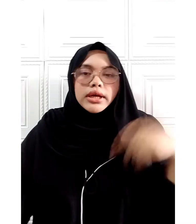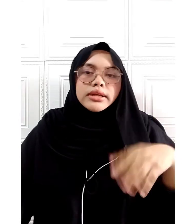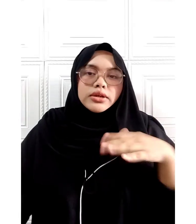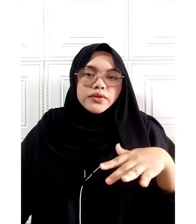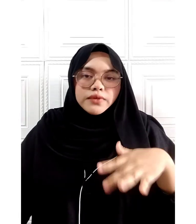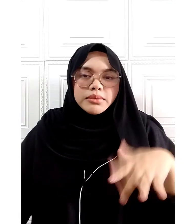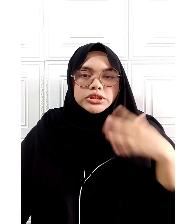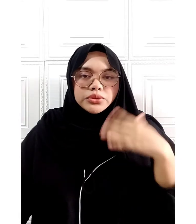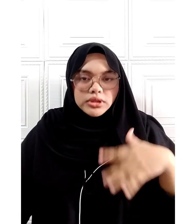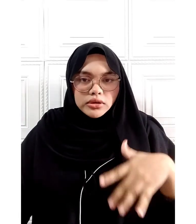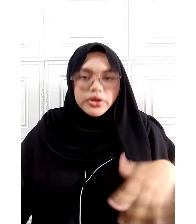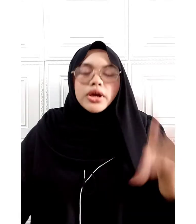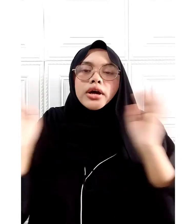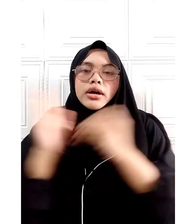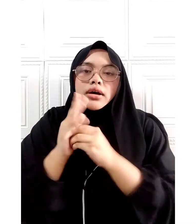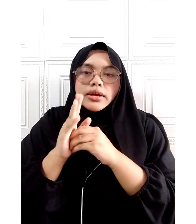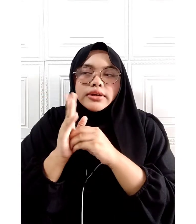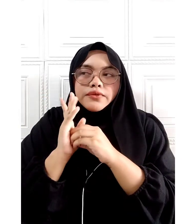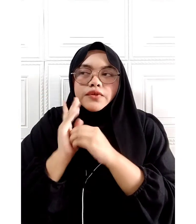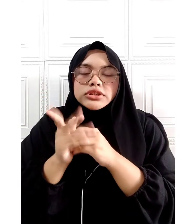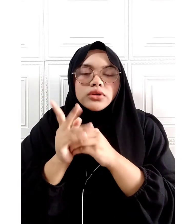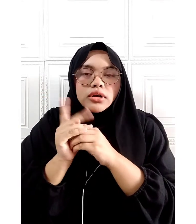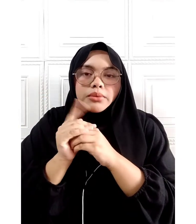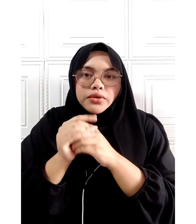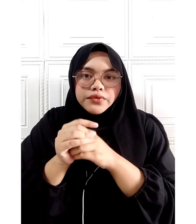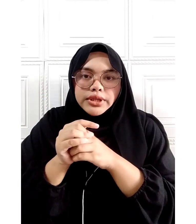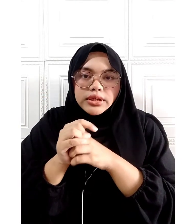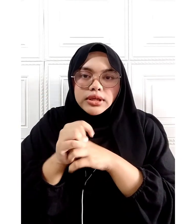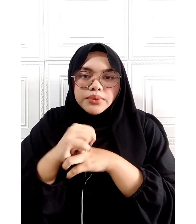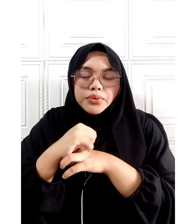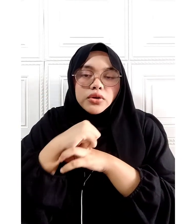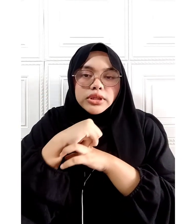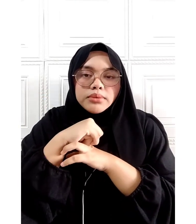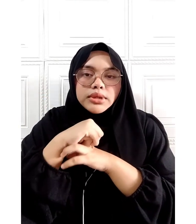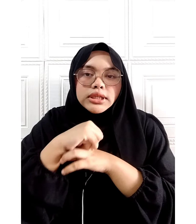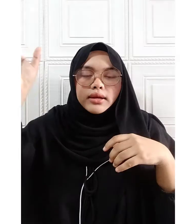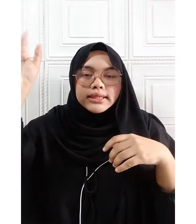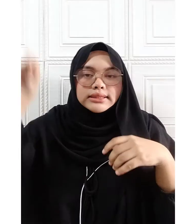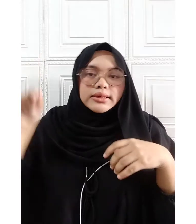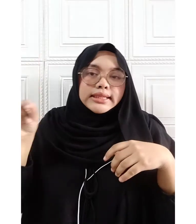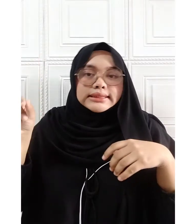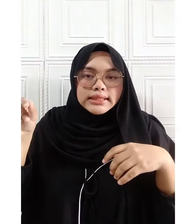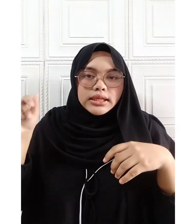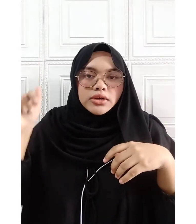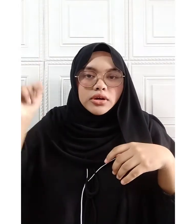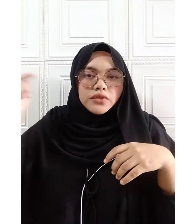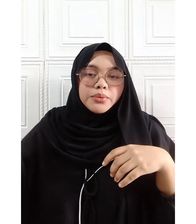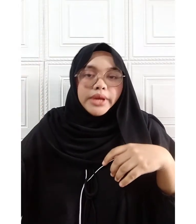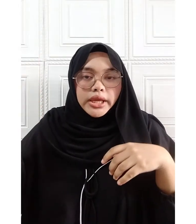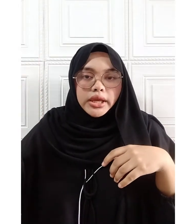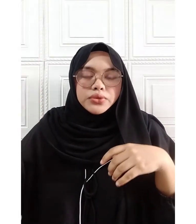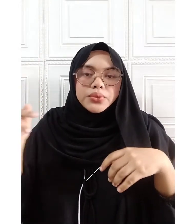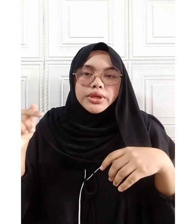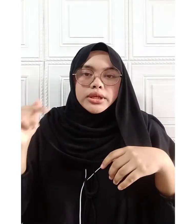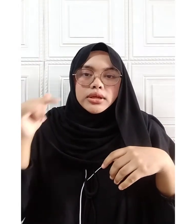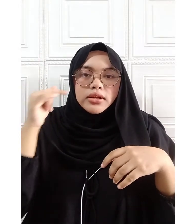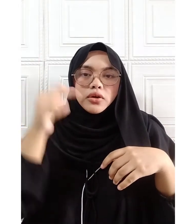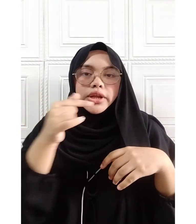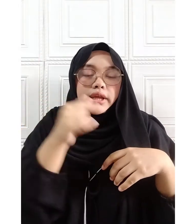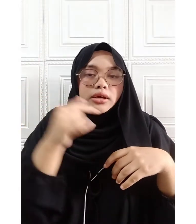the uniformly distributed load. The first column of the point load table is the distance from A to the load hanger